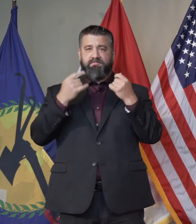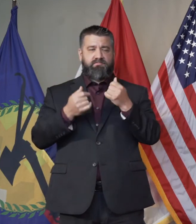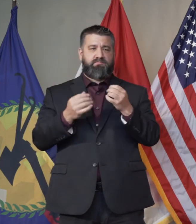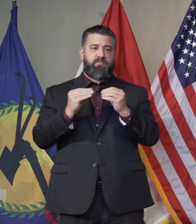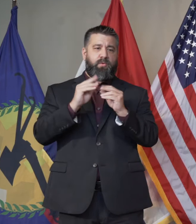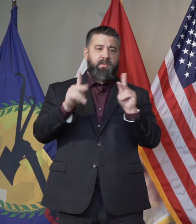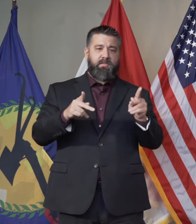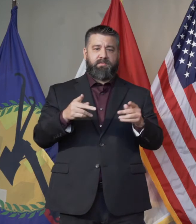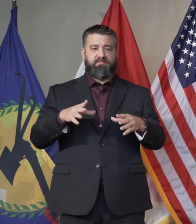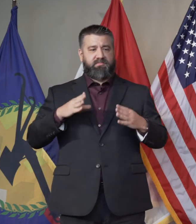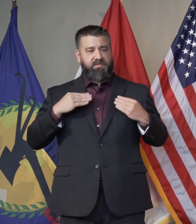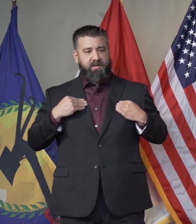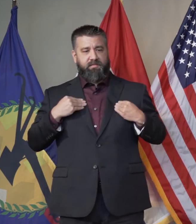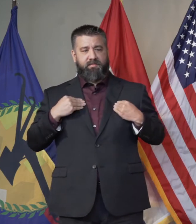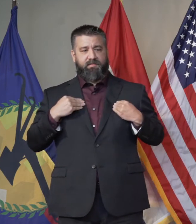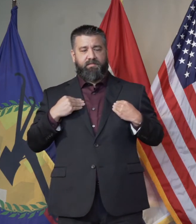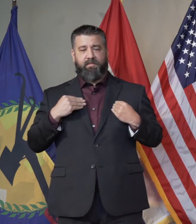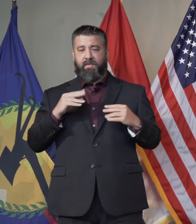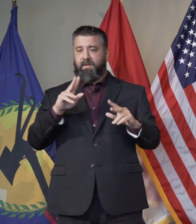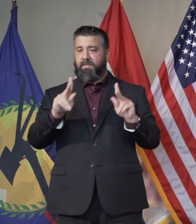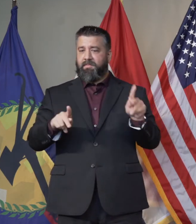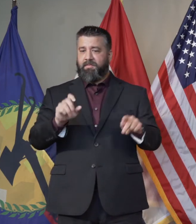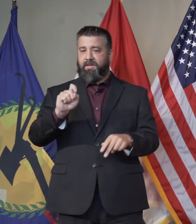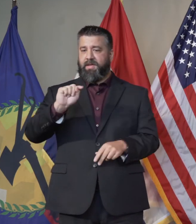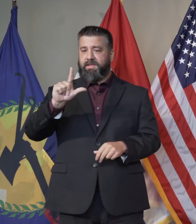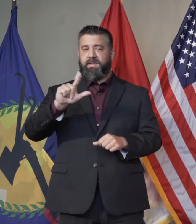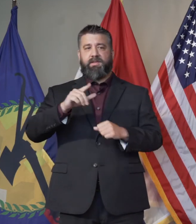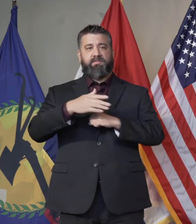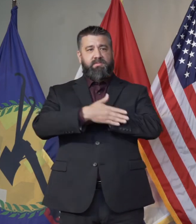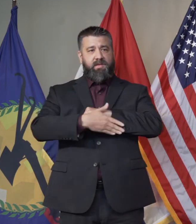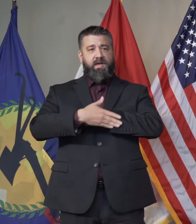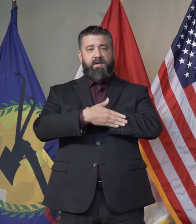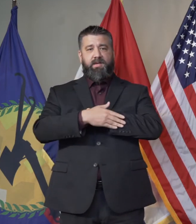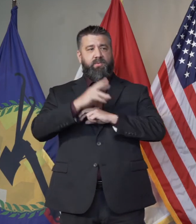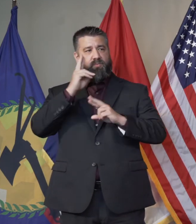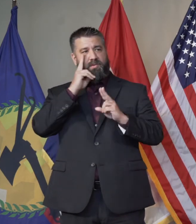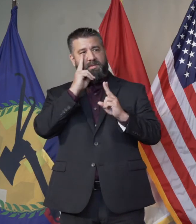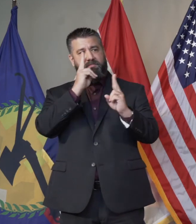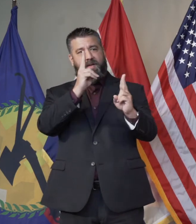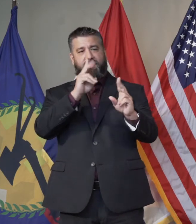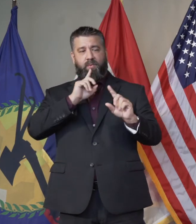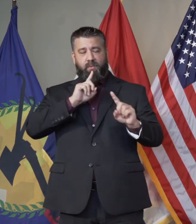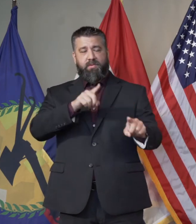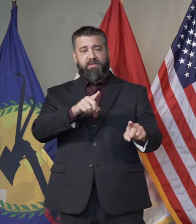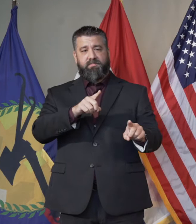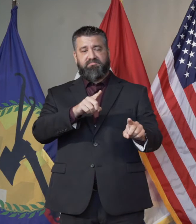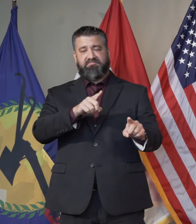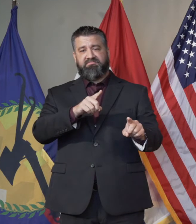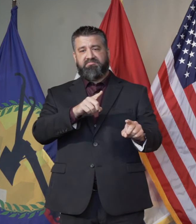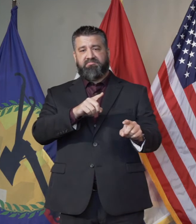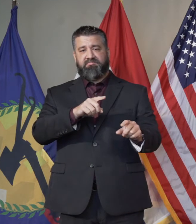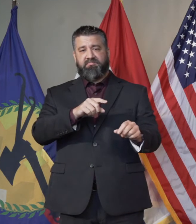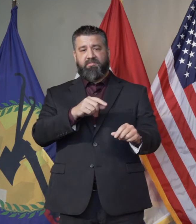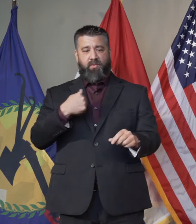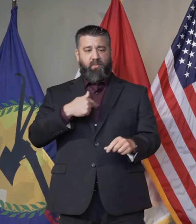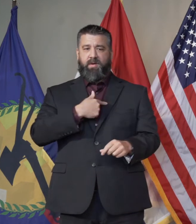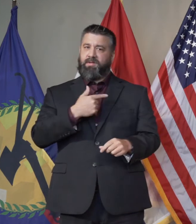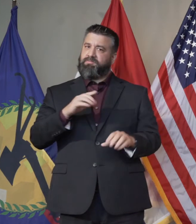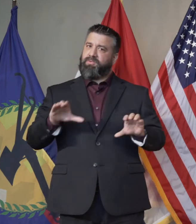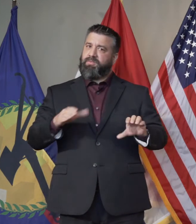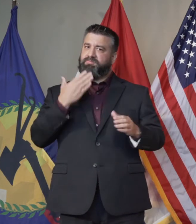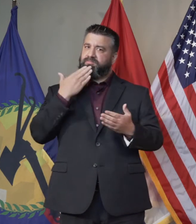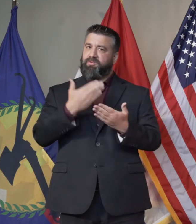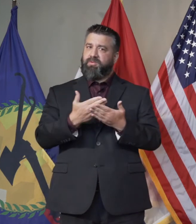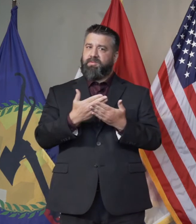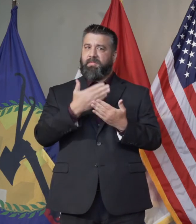adopted, that people in St. Louis County are respecting our public health orders for the most part, and that's why we're doing better. We're doing better in St. Louis